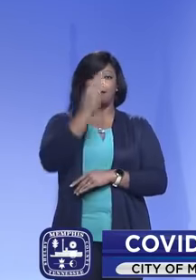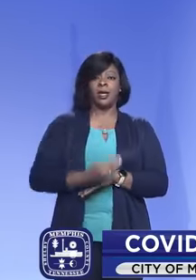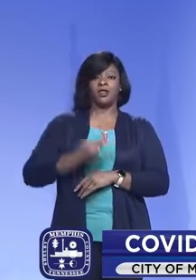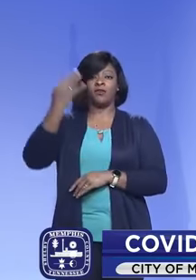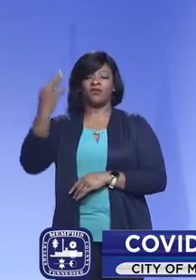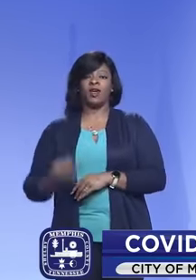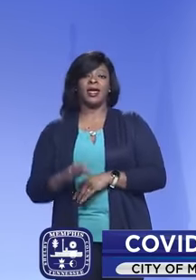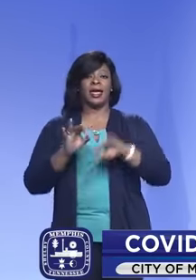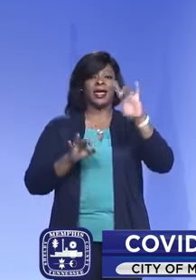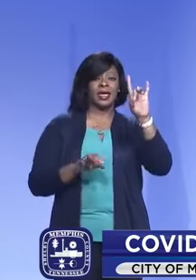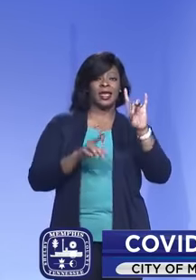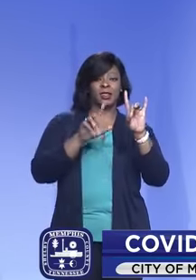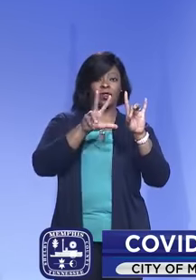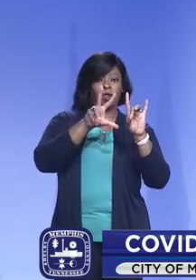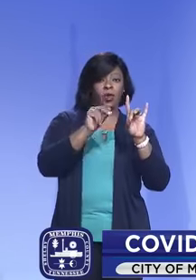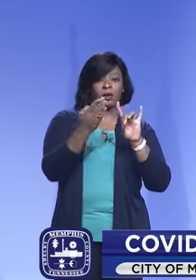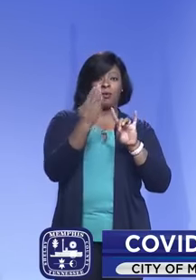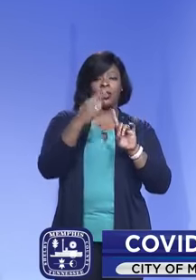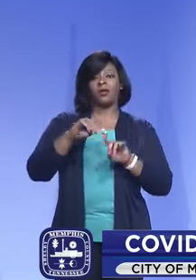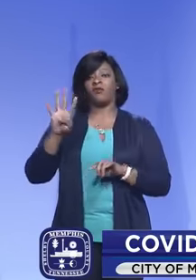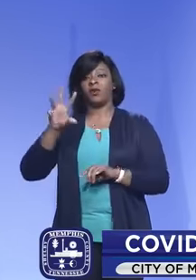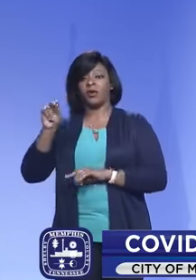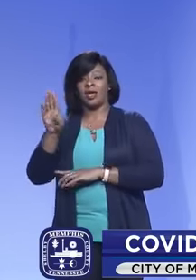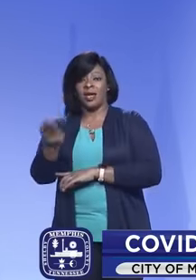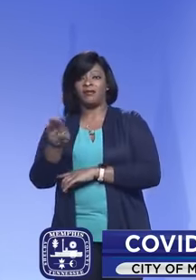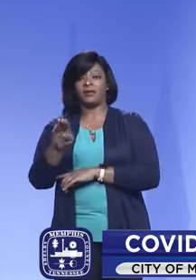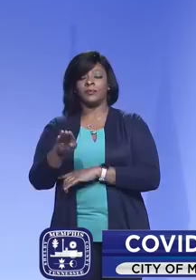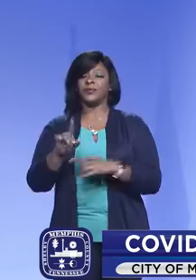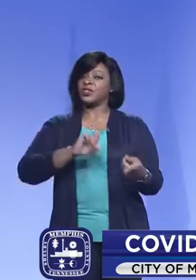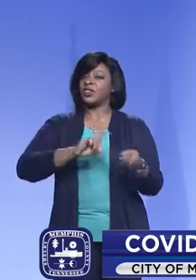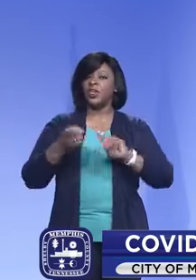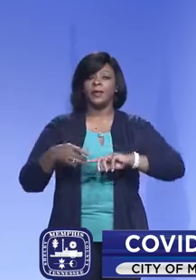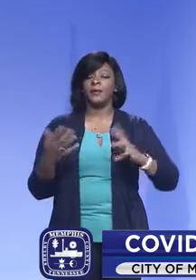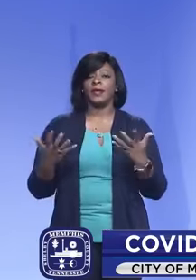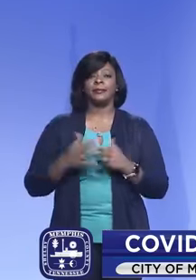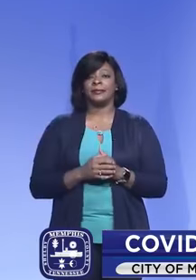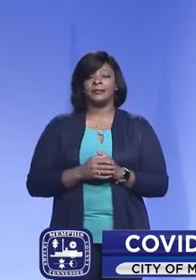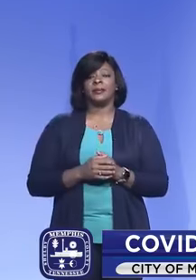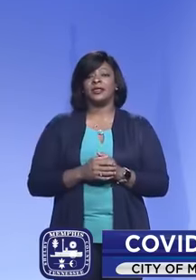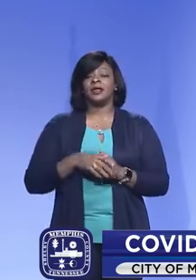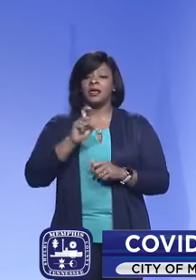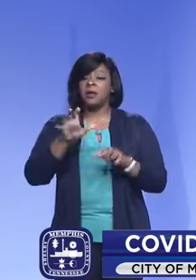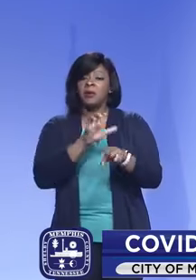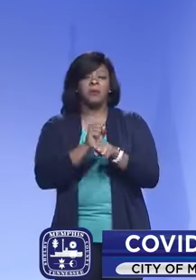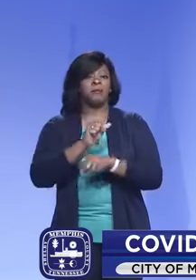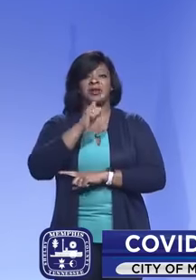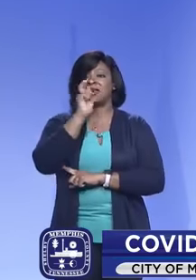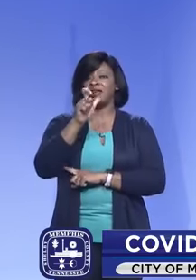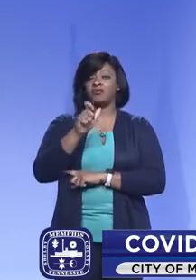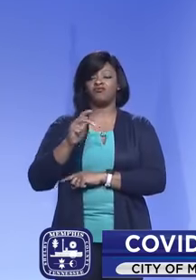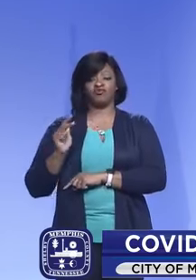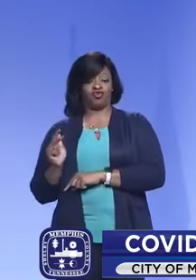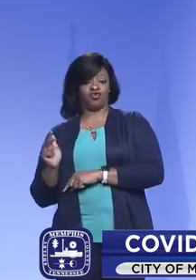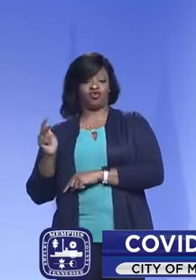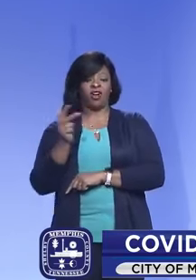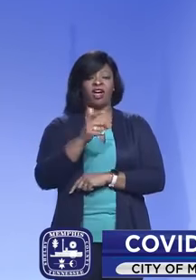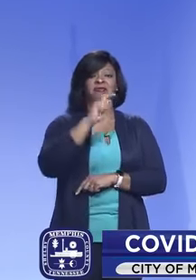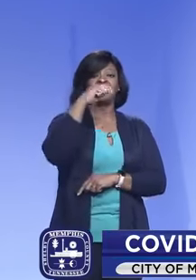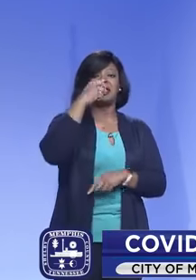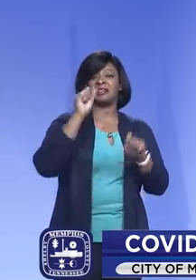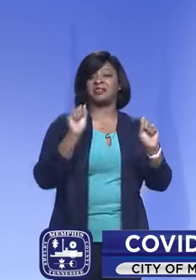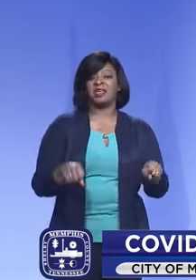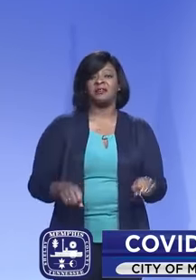8:30 in the morning until 4:30 in the afternoon. The change is this: no longer do you need an appointment. Drive up and get tested.